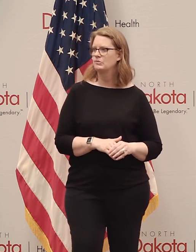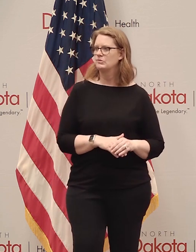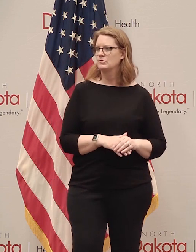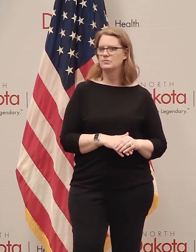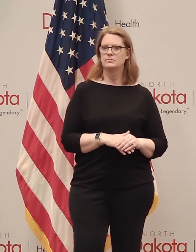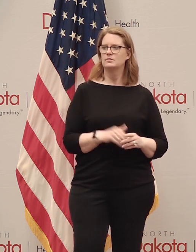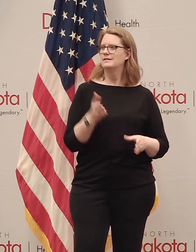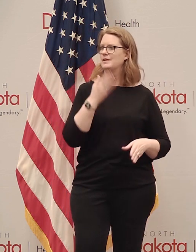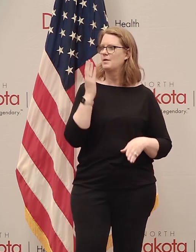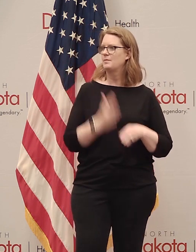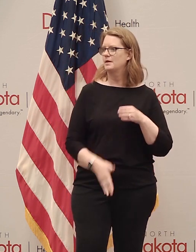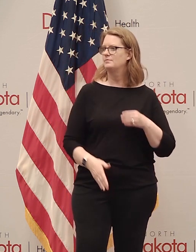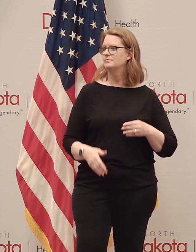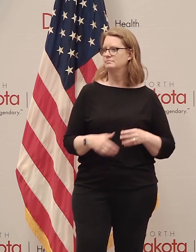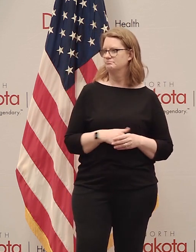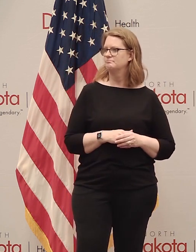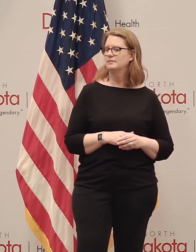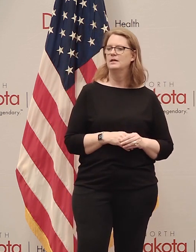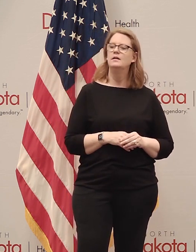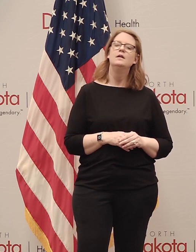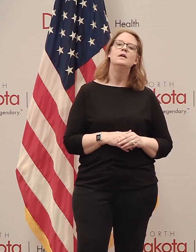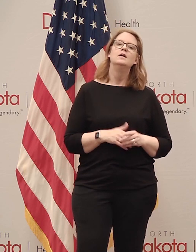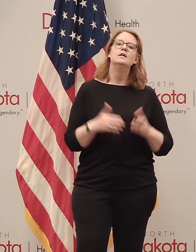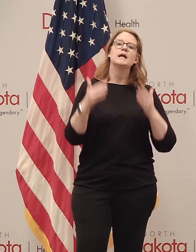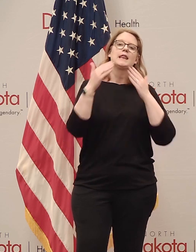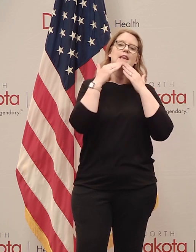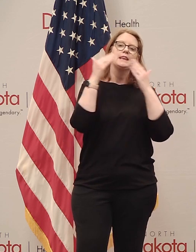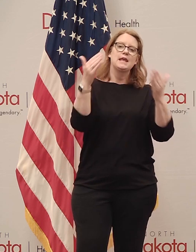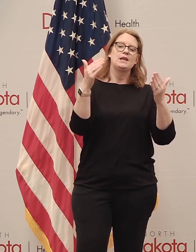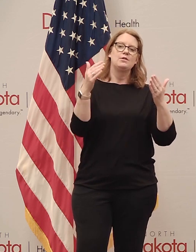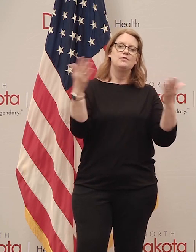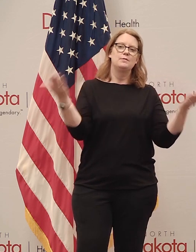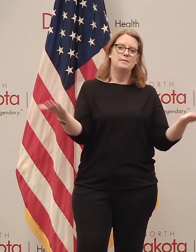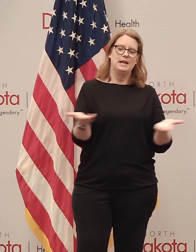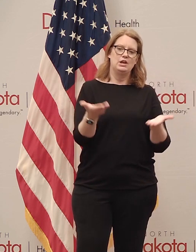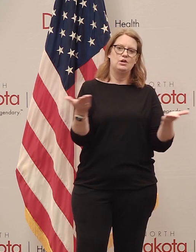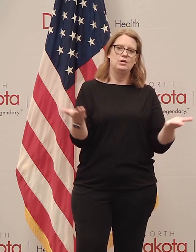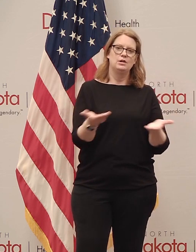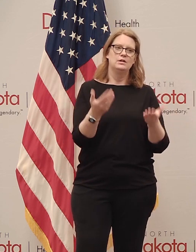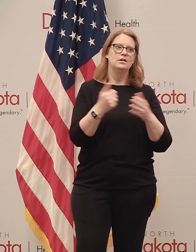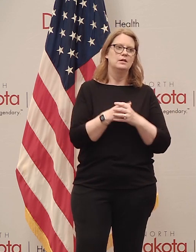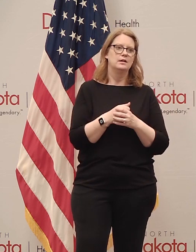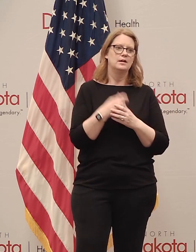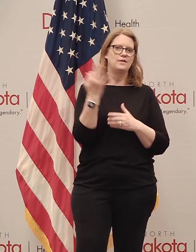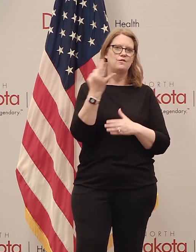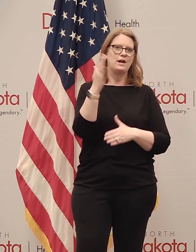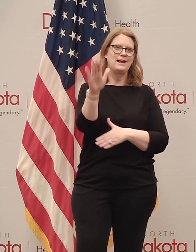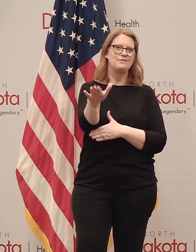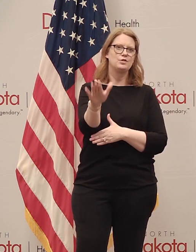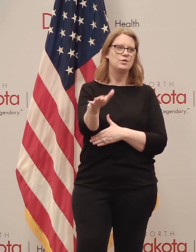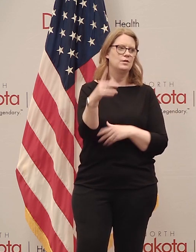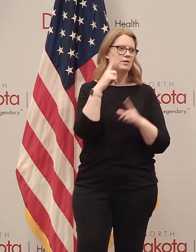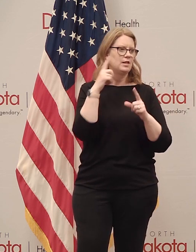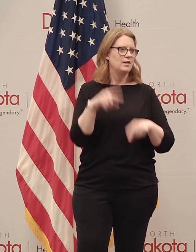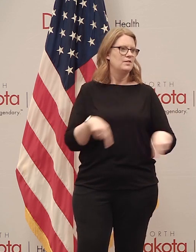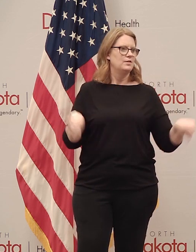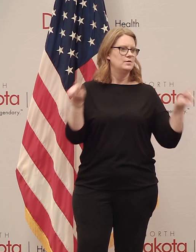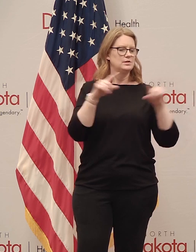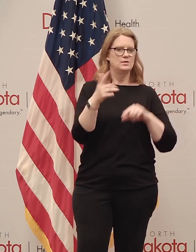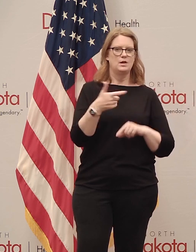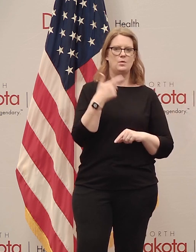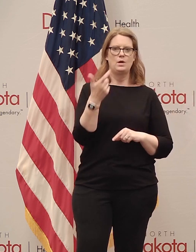Does that wrap it up? Okay, again, so thank you for being here on a Friday afternoon. If those of you that are tuning